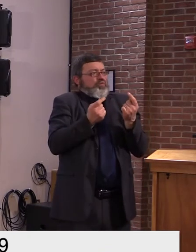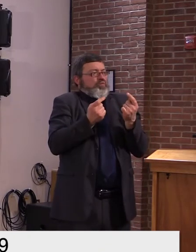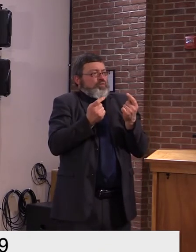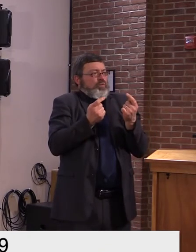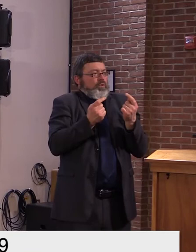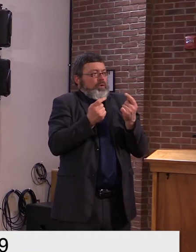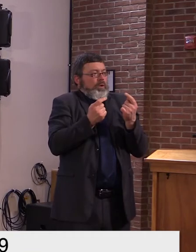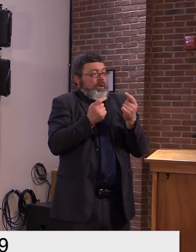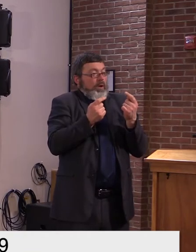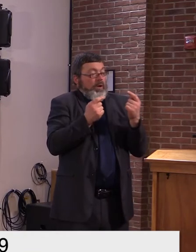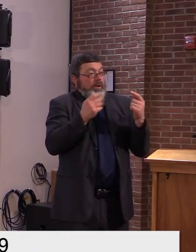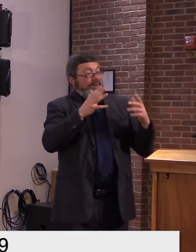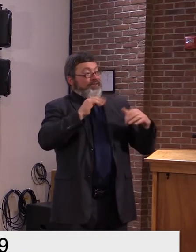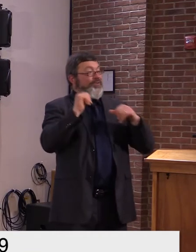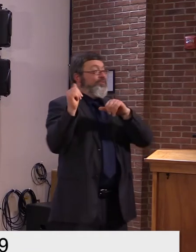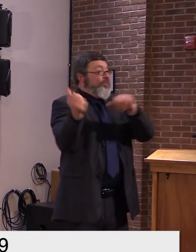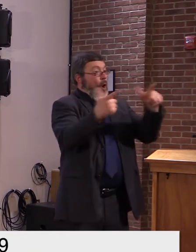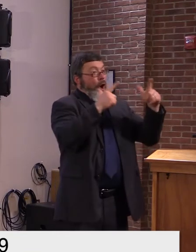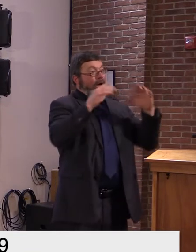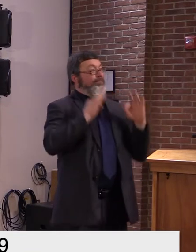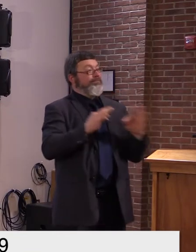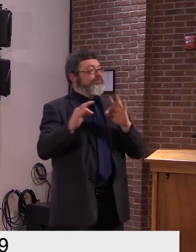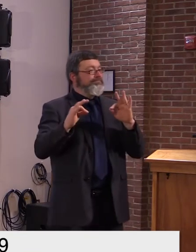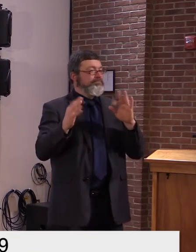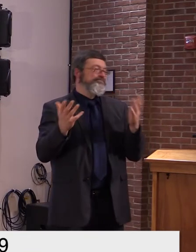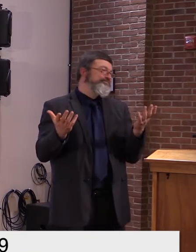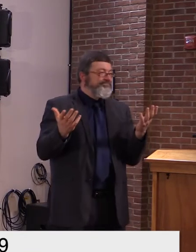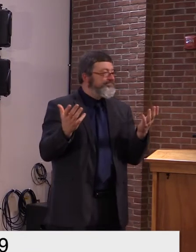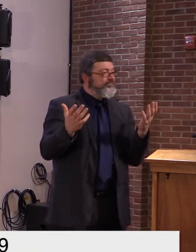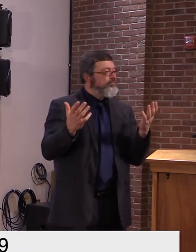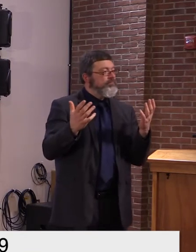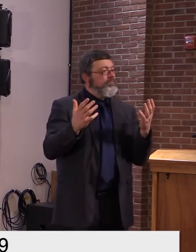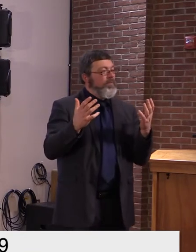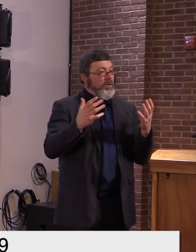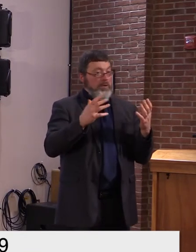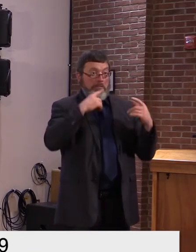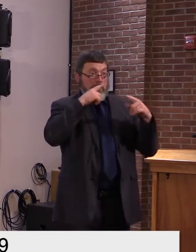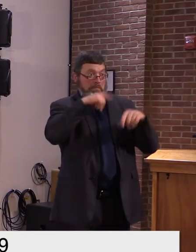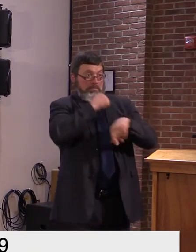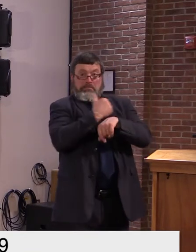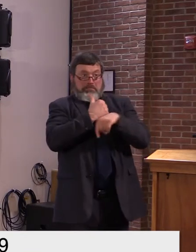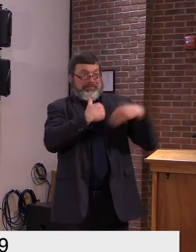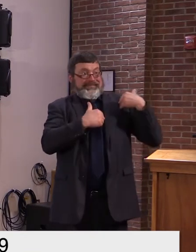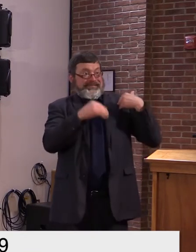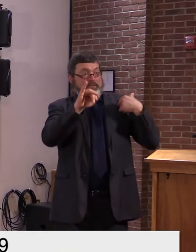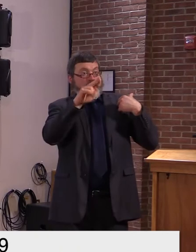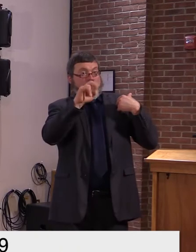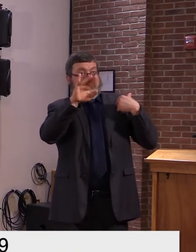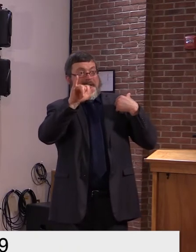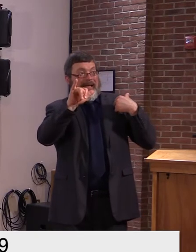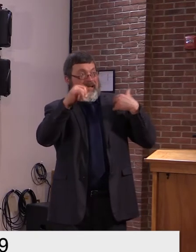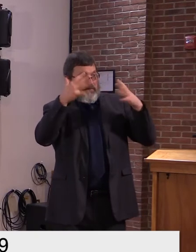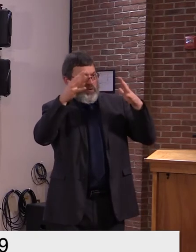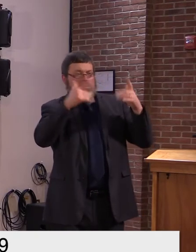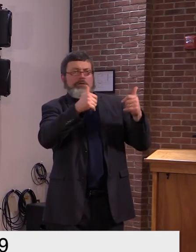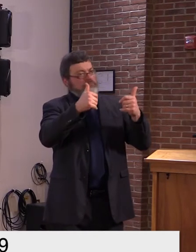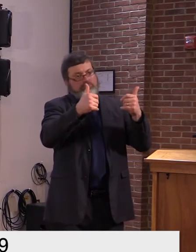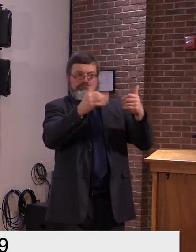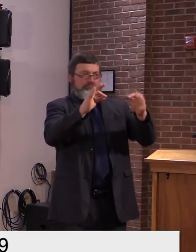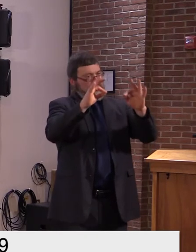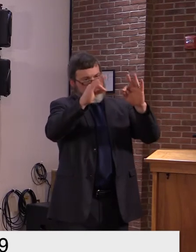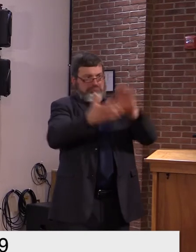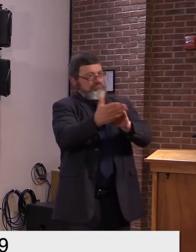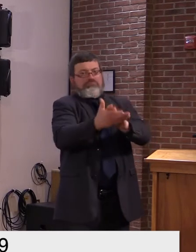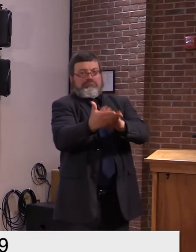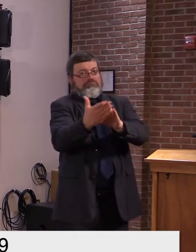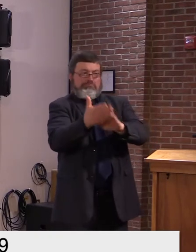a record in Vermont, not only of top-line success that the governor mentioned, but we really had a lot of